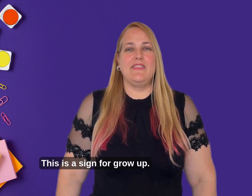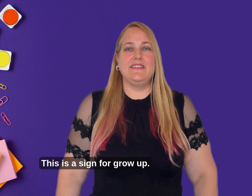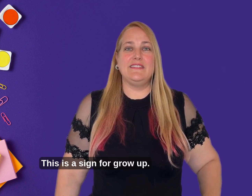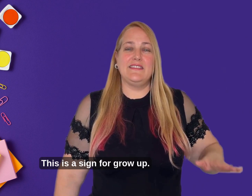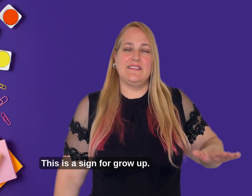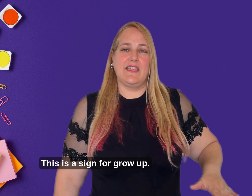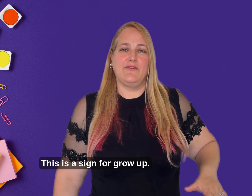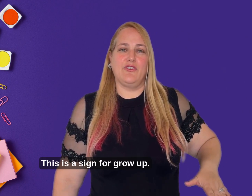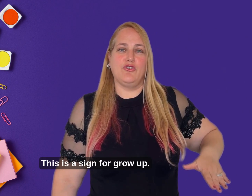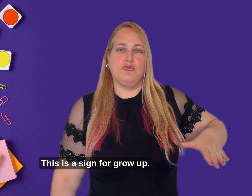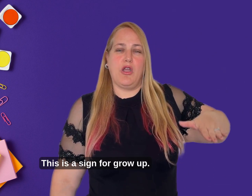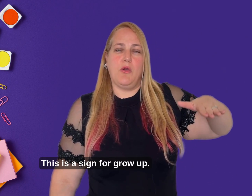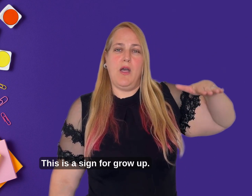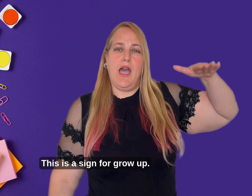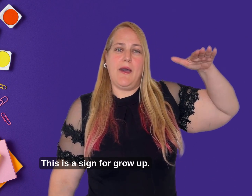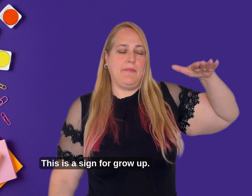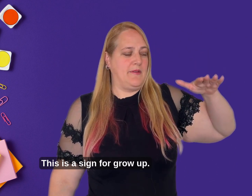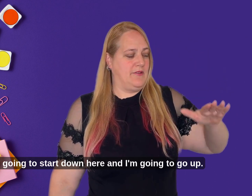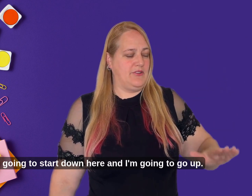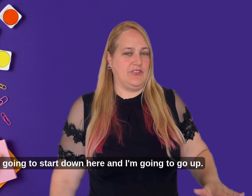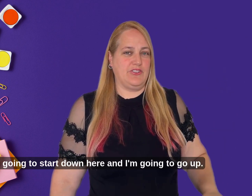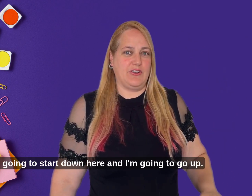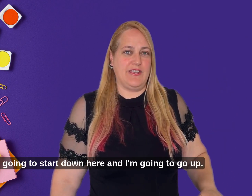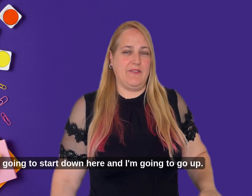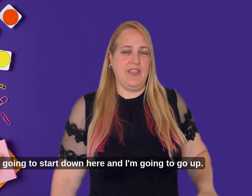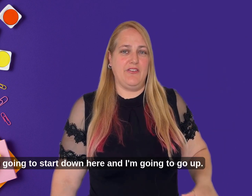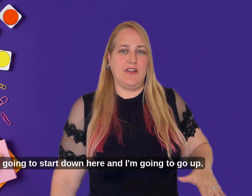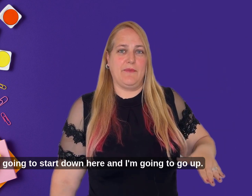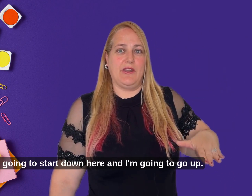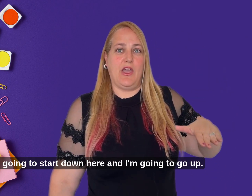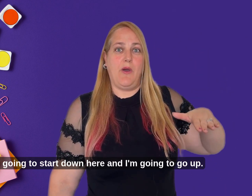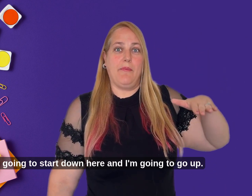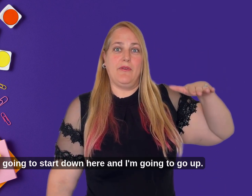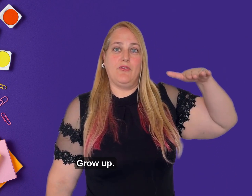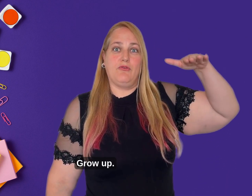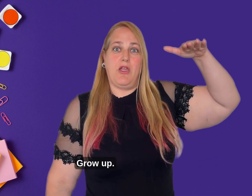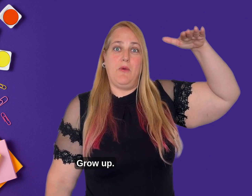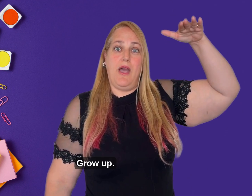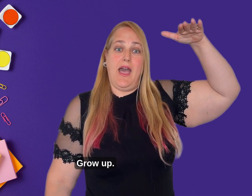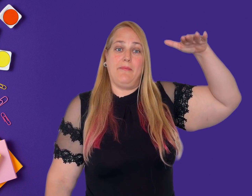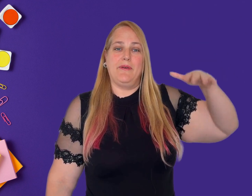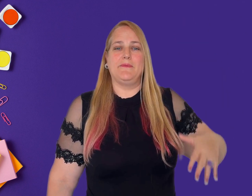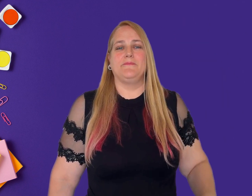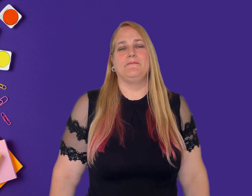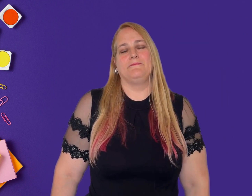This is a sign for grow up. I'm going to start down here and I'm going to go up. Grow up.